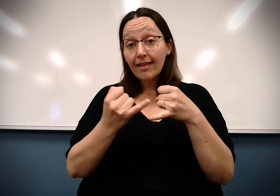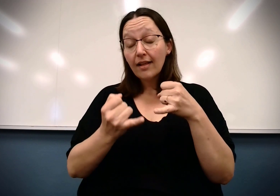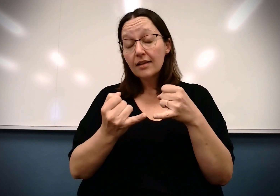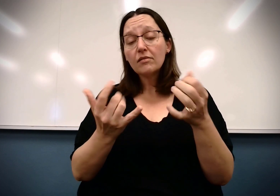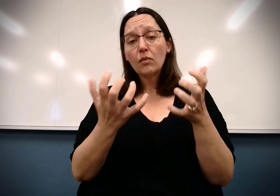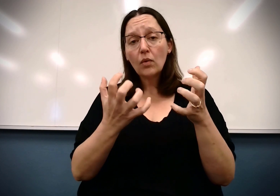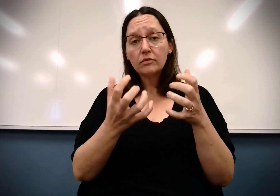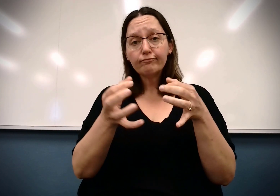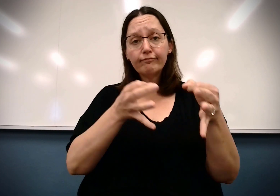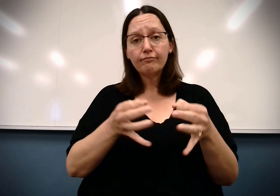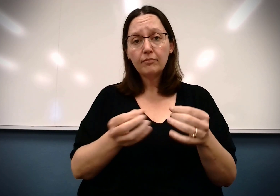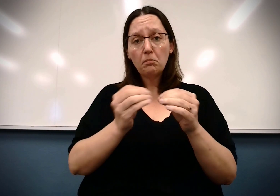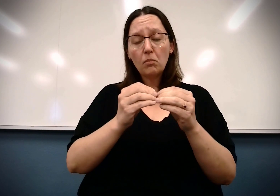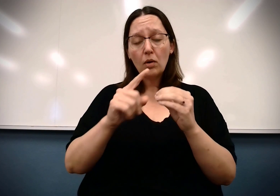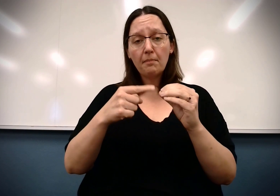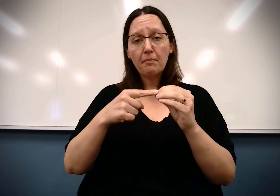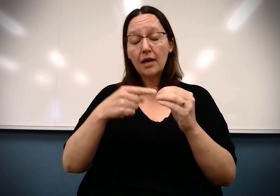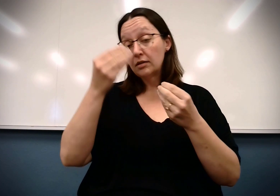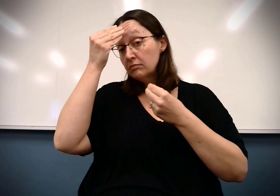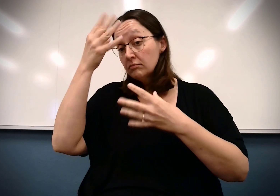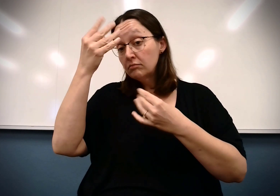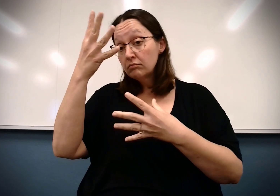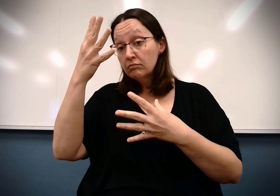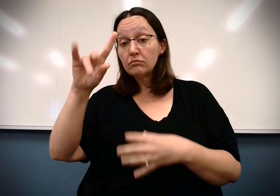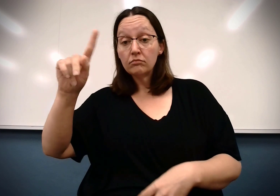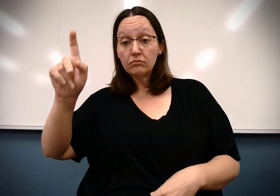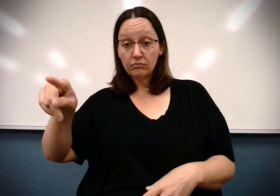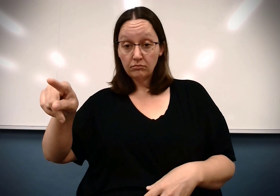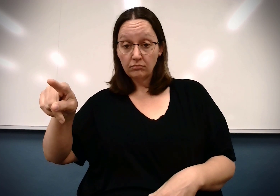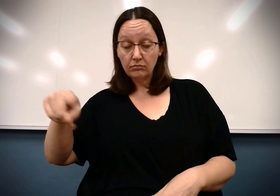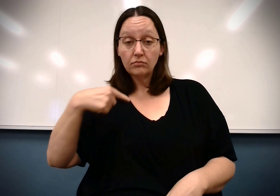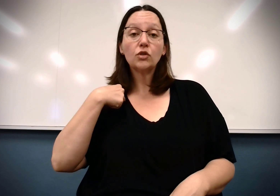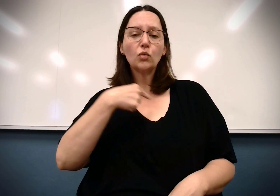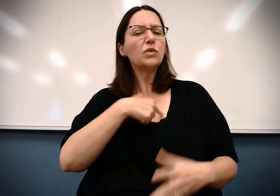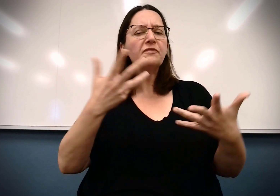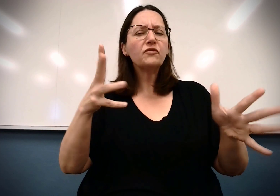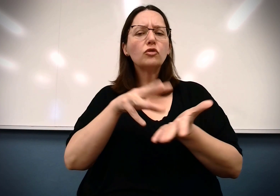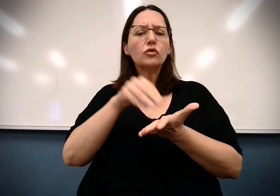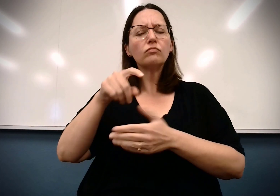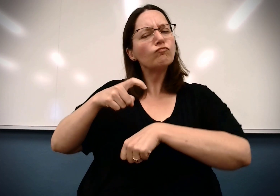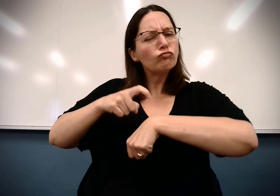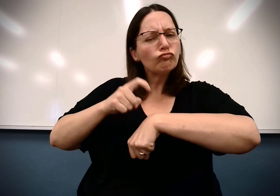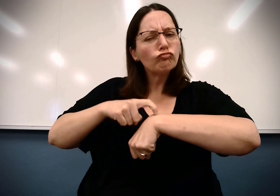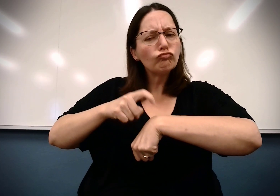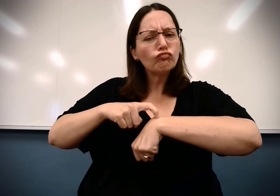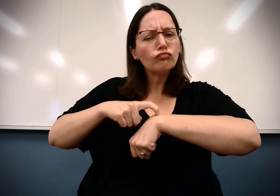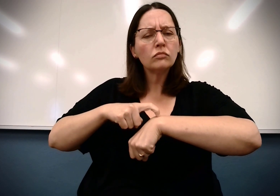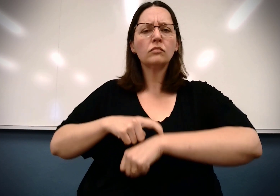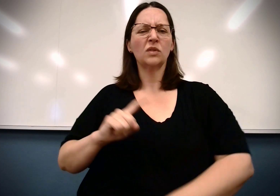All right, last but not least, I want us to talk a little bit more about information-seeking questions. We already talked about, hey, what time